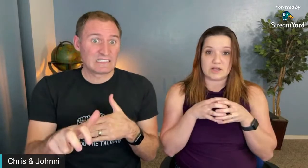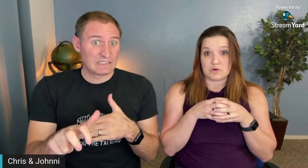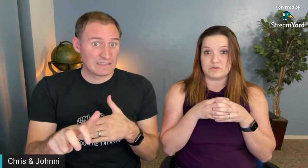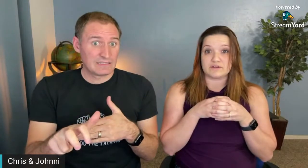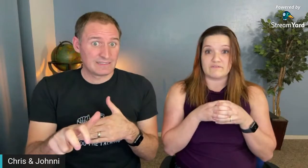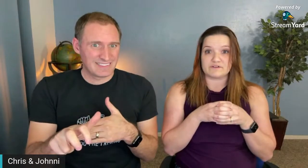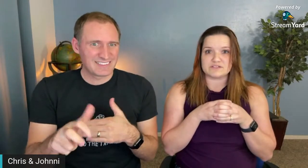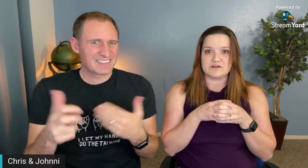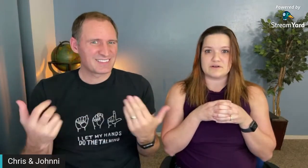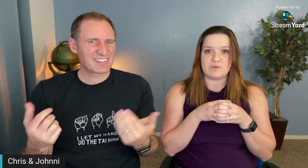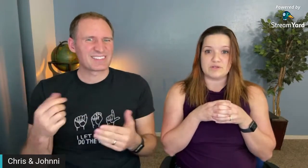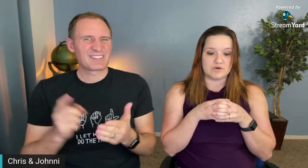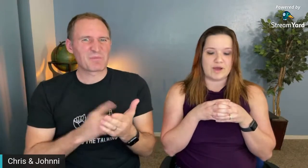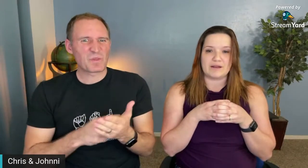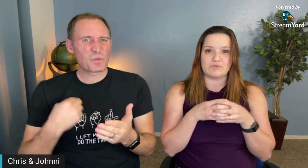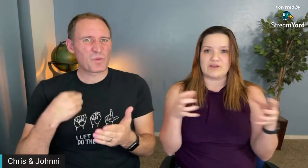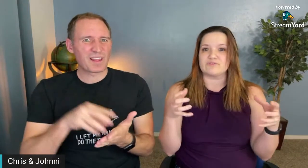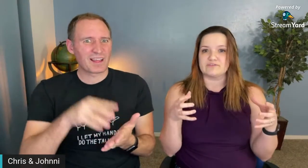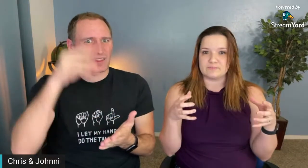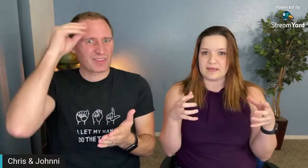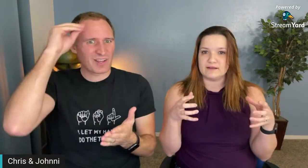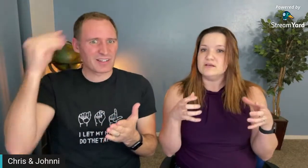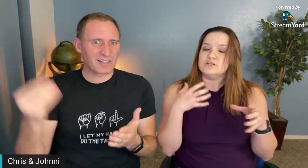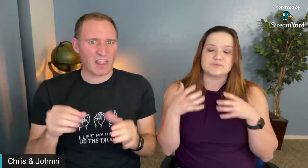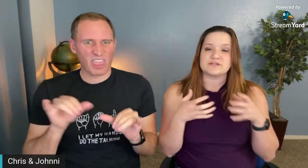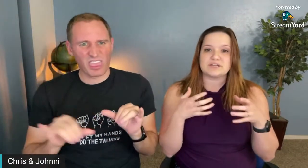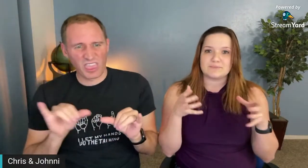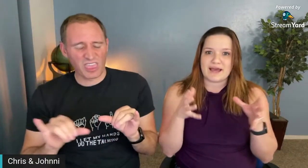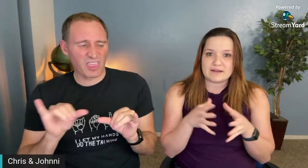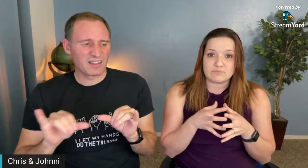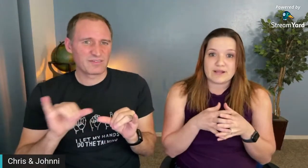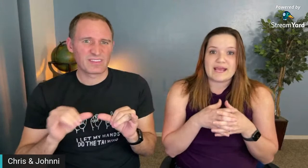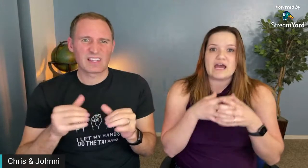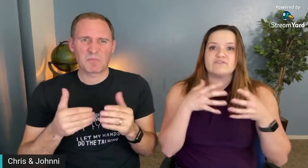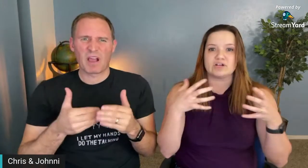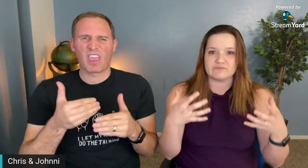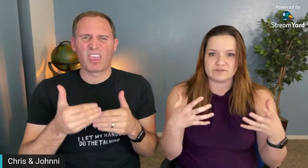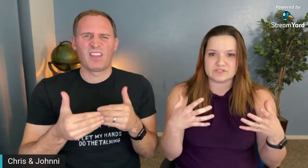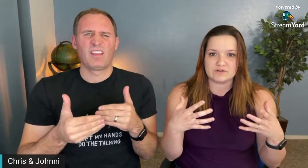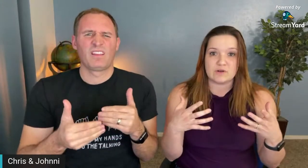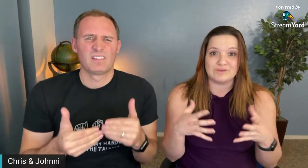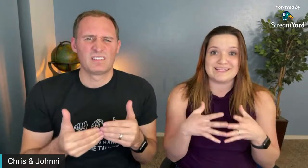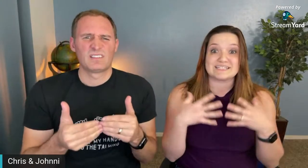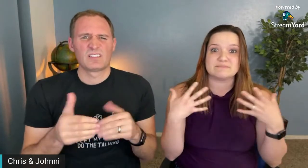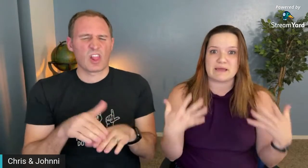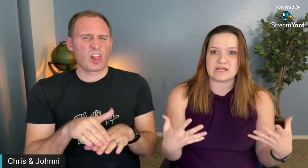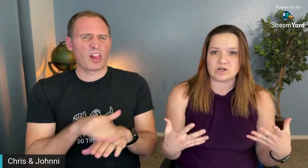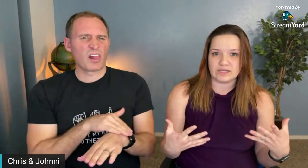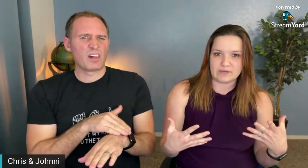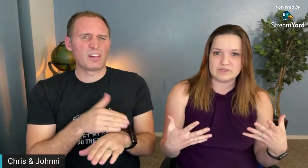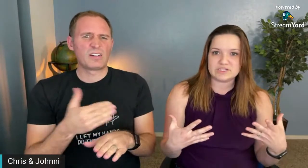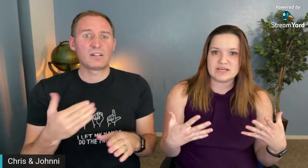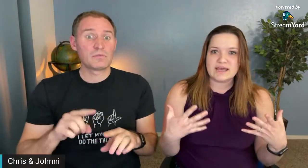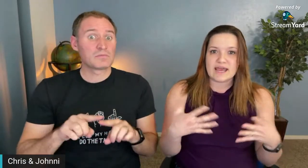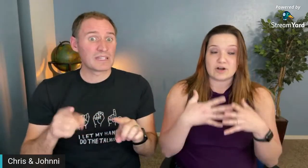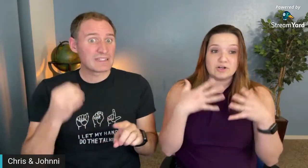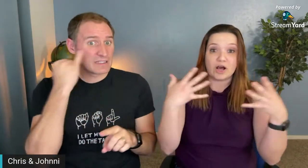own little comfort zone and we don't know how to break free from that. So we're going to talk about how to break out of our comfort zone and really expand our language and our